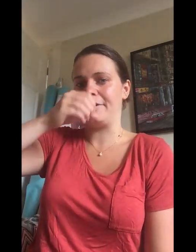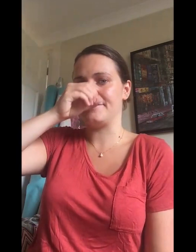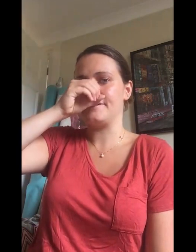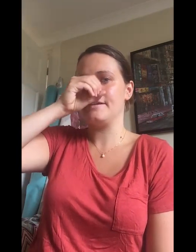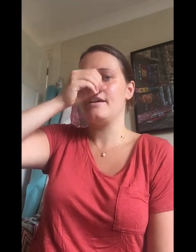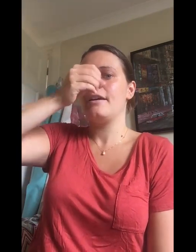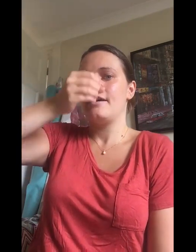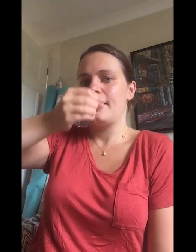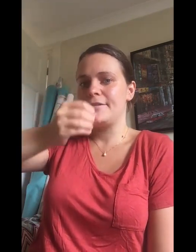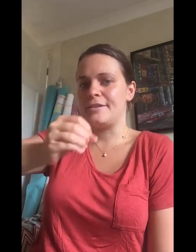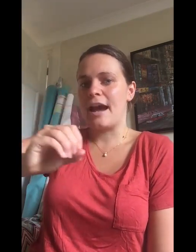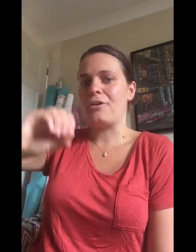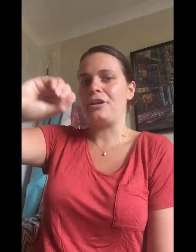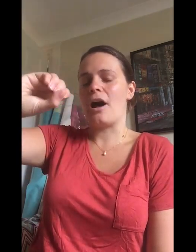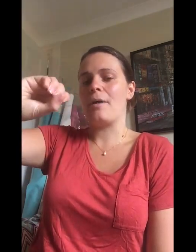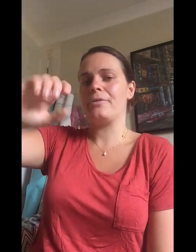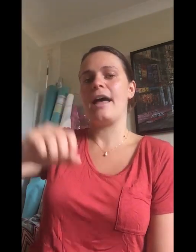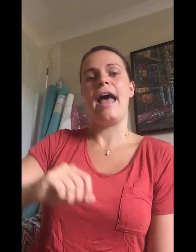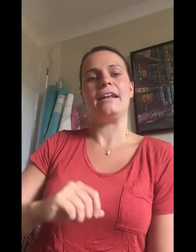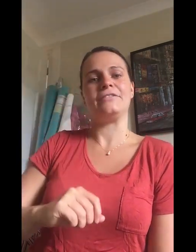Elephant. Down and up. Elephant.